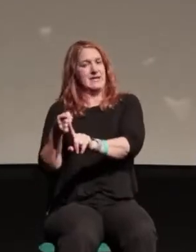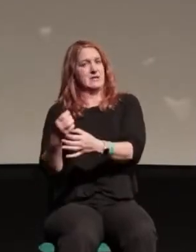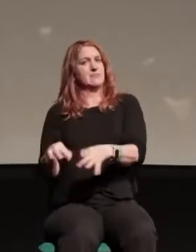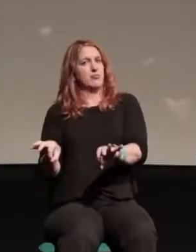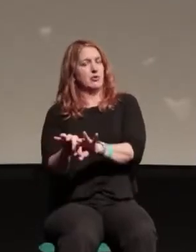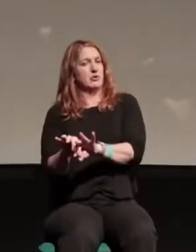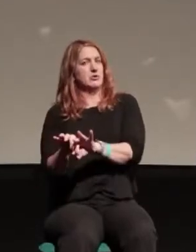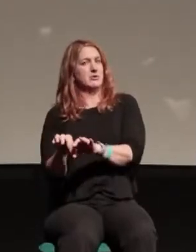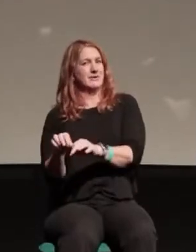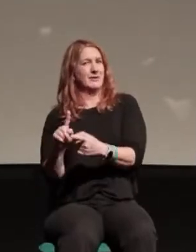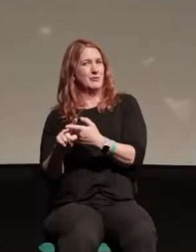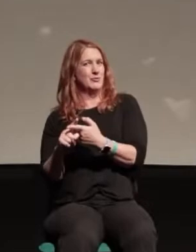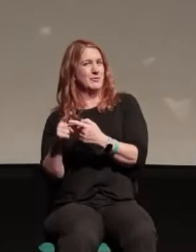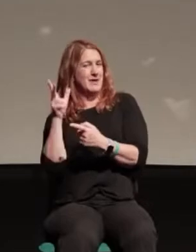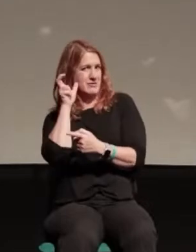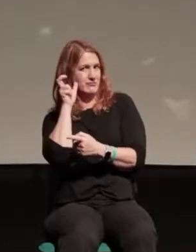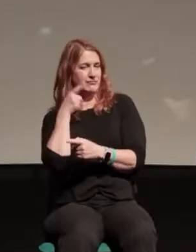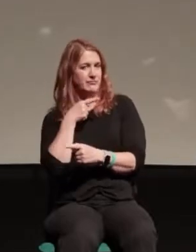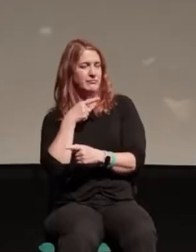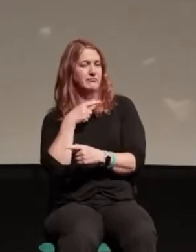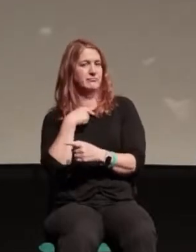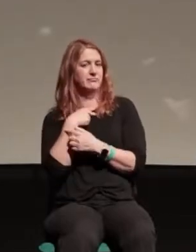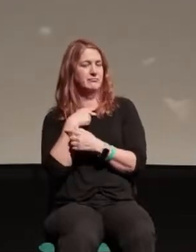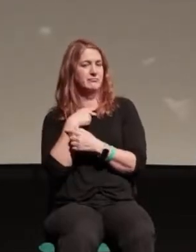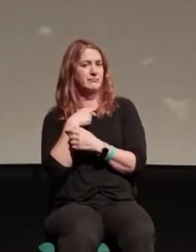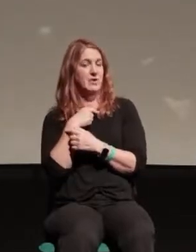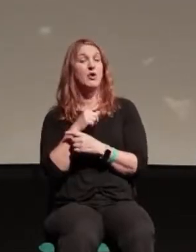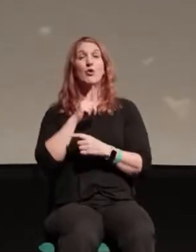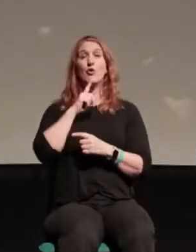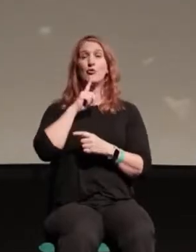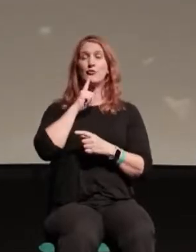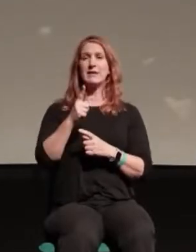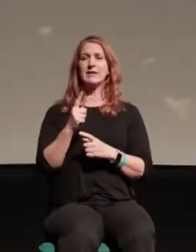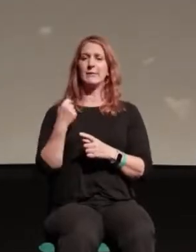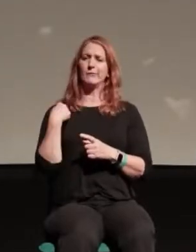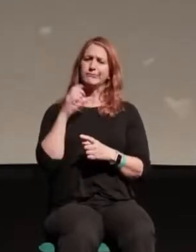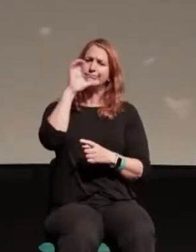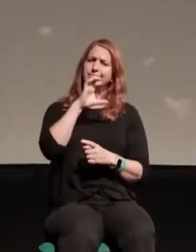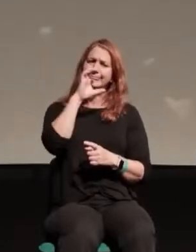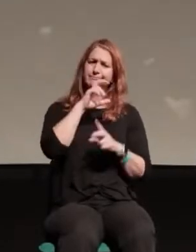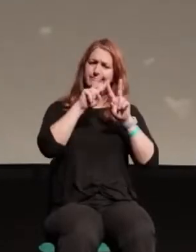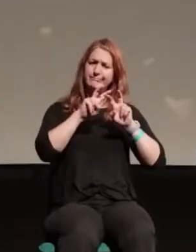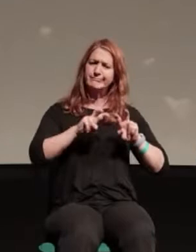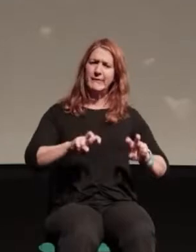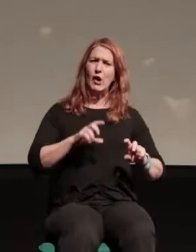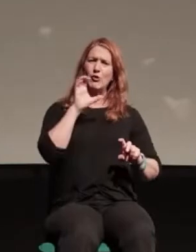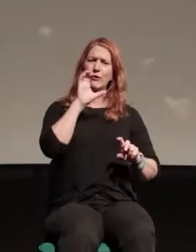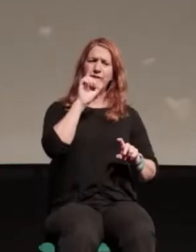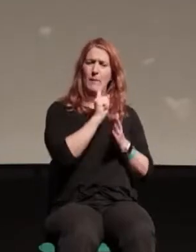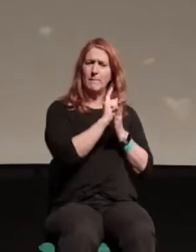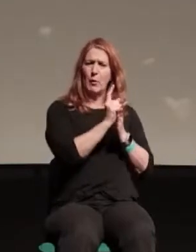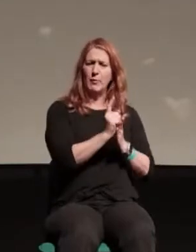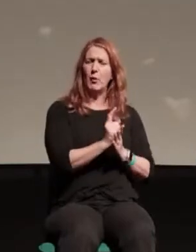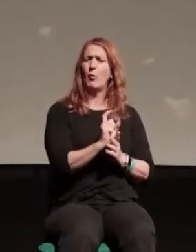Sorry, that's scary. And so really through that exploration, we really looked at pivotal moments in which the system's